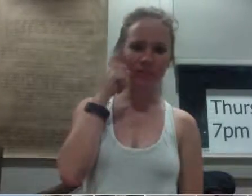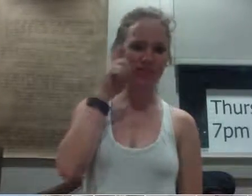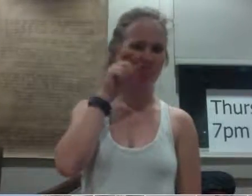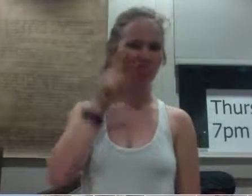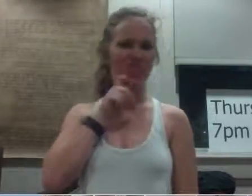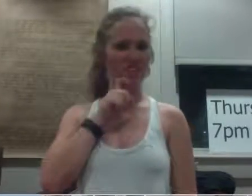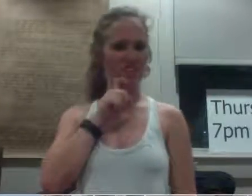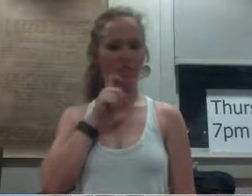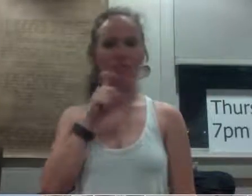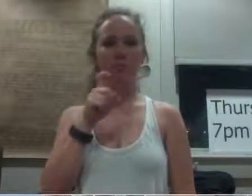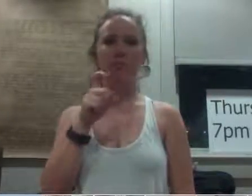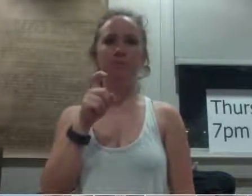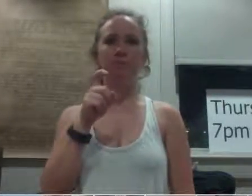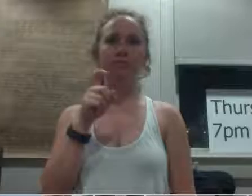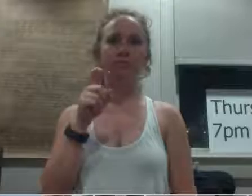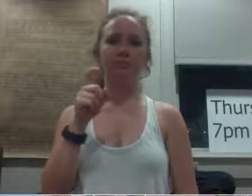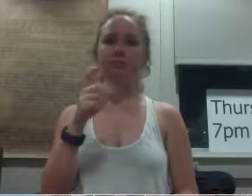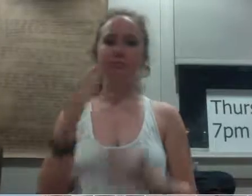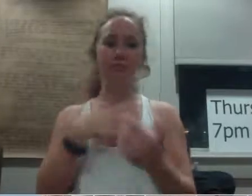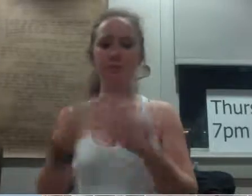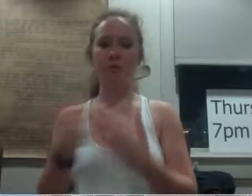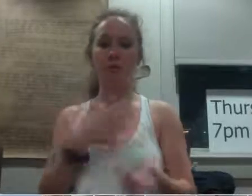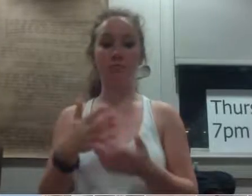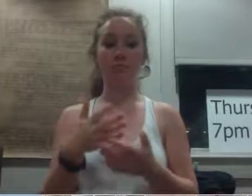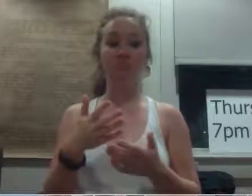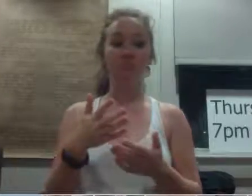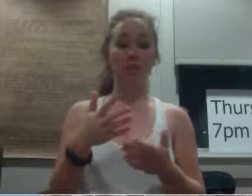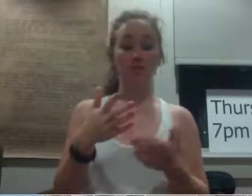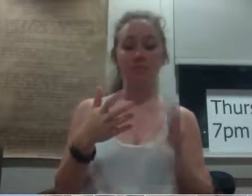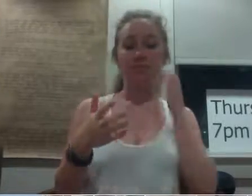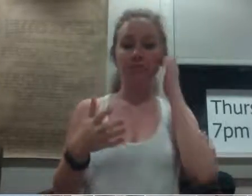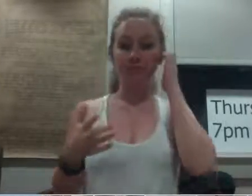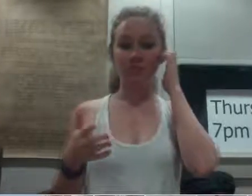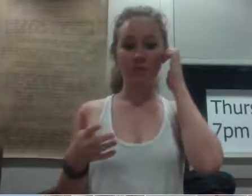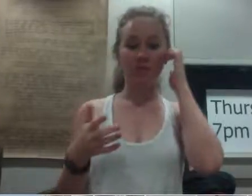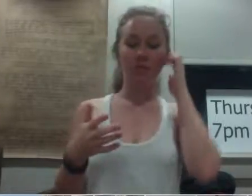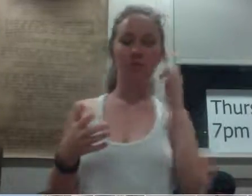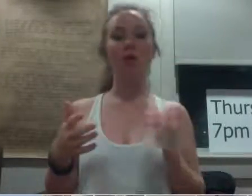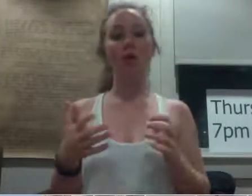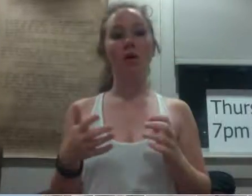matter about their gender or race.